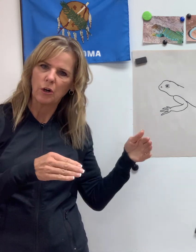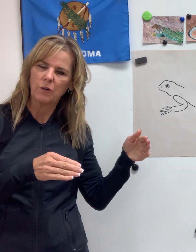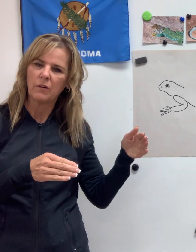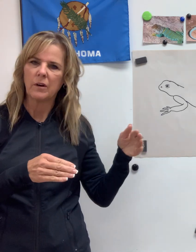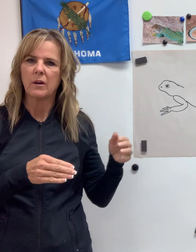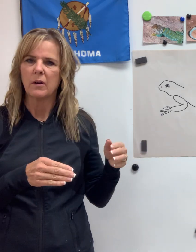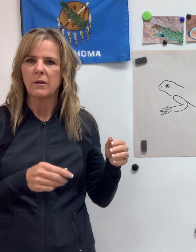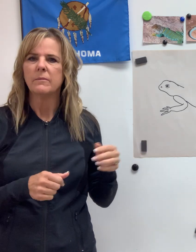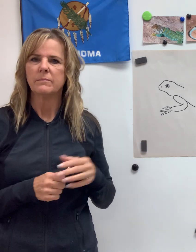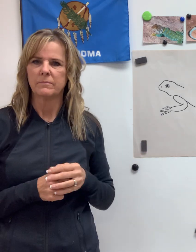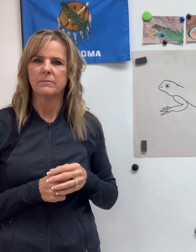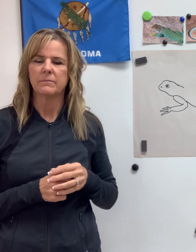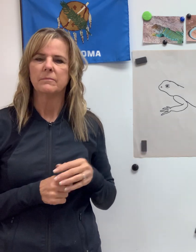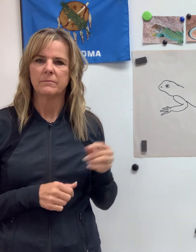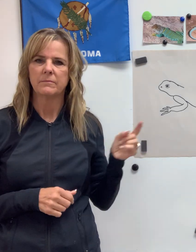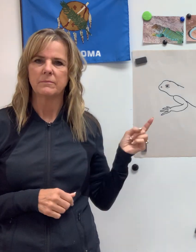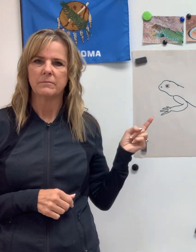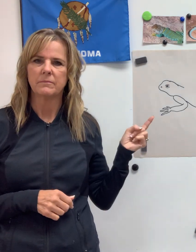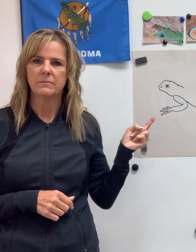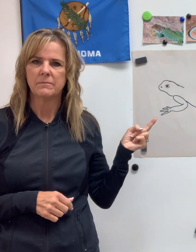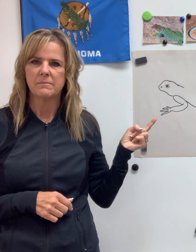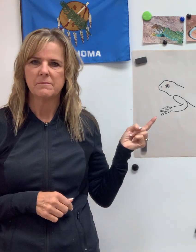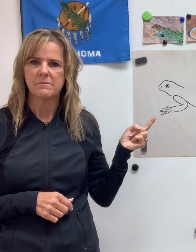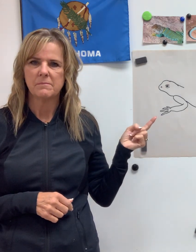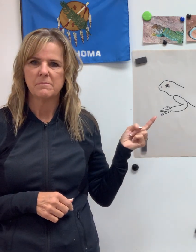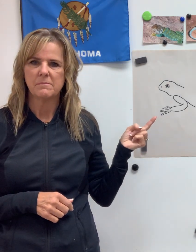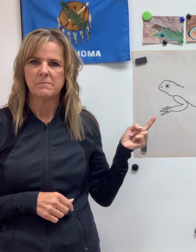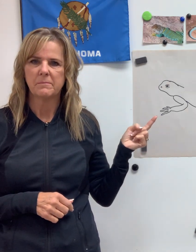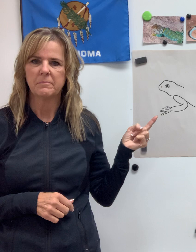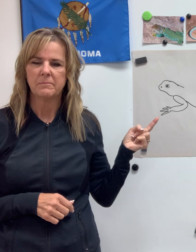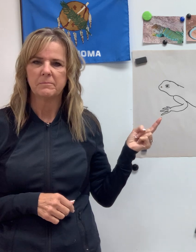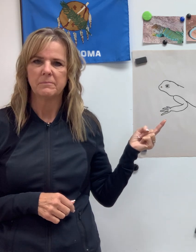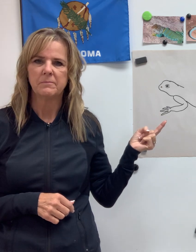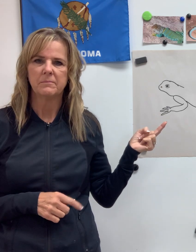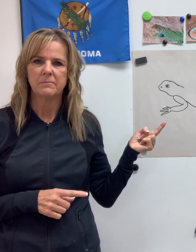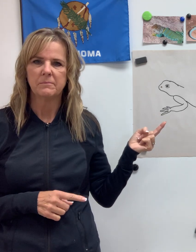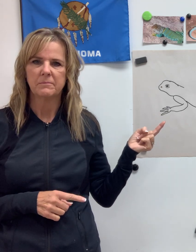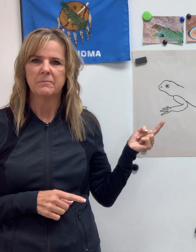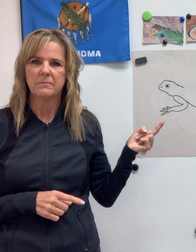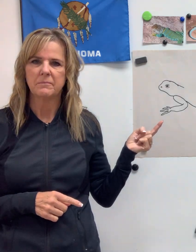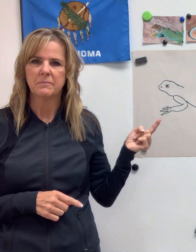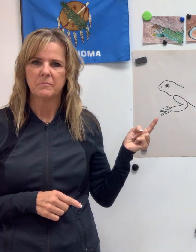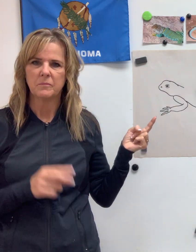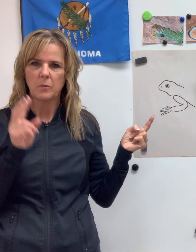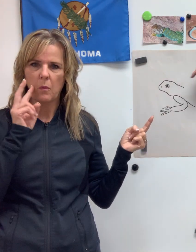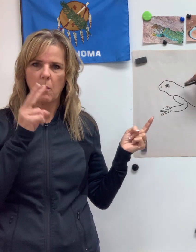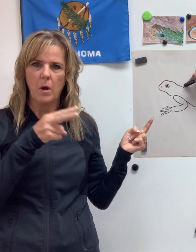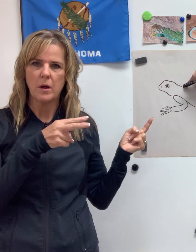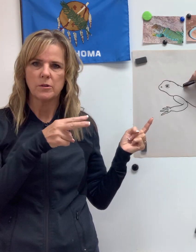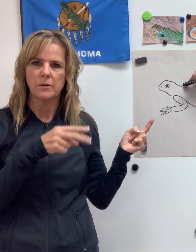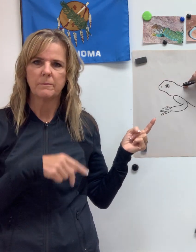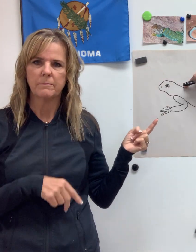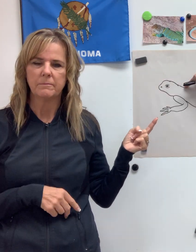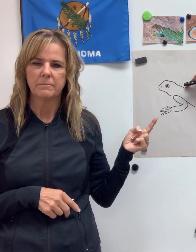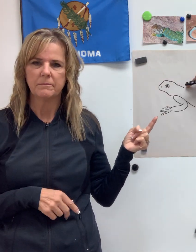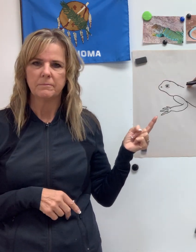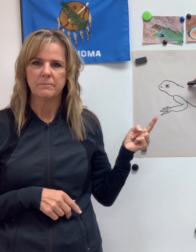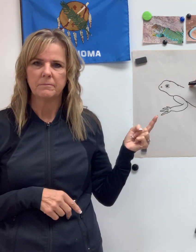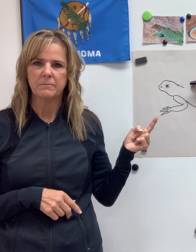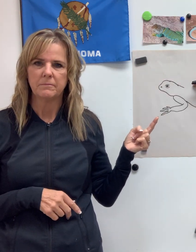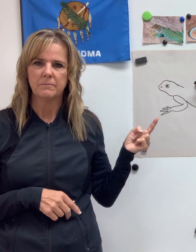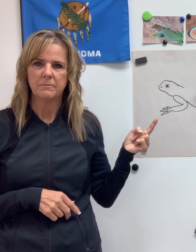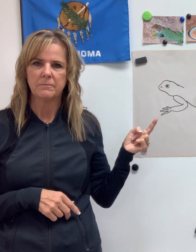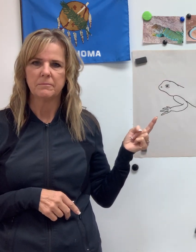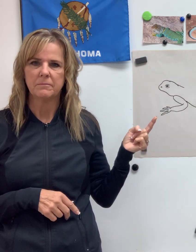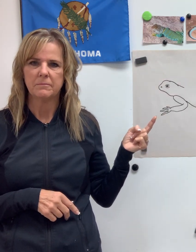it. We're not going to touch this line. We're going to stop it just barely above this line, not touching. So watch. If you want to even take your finger